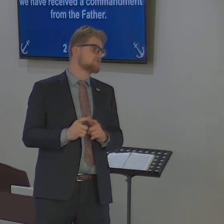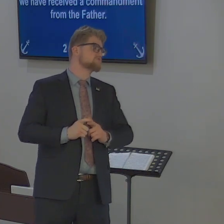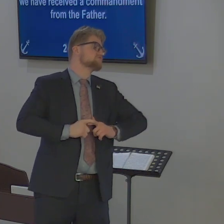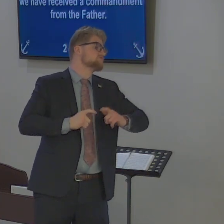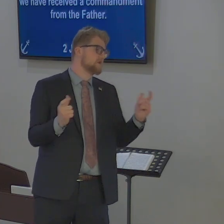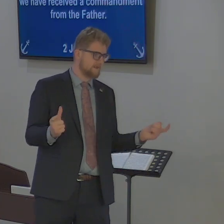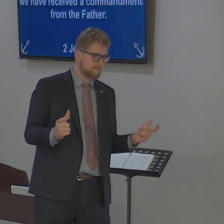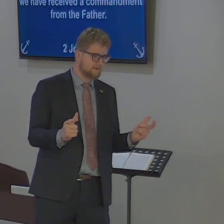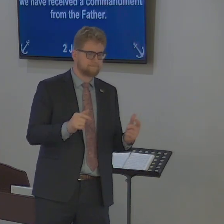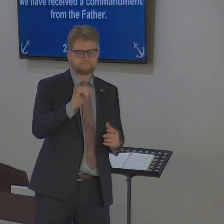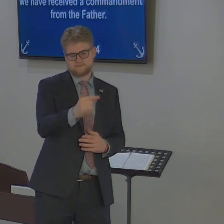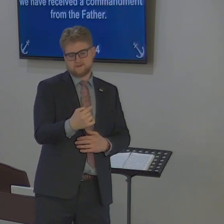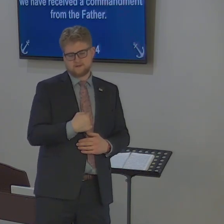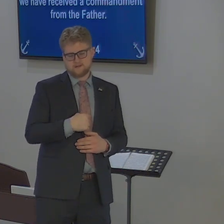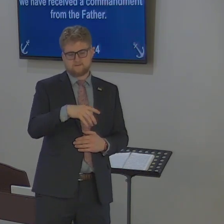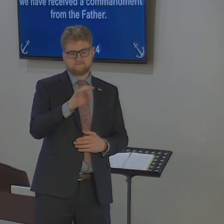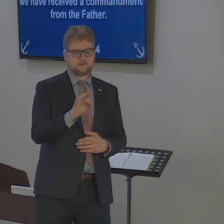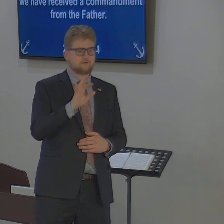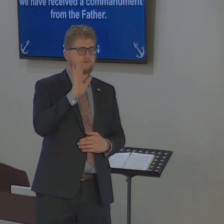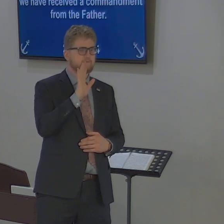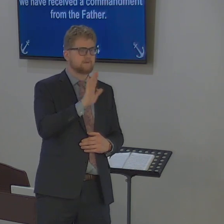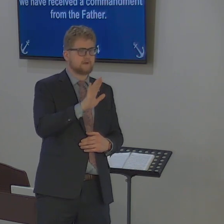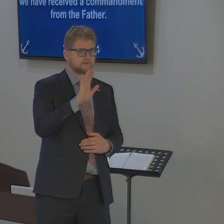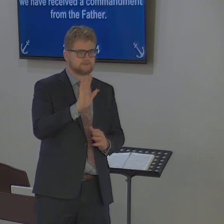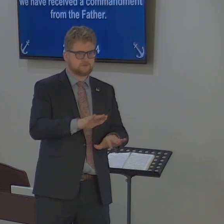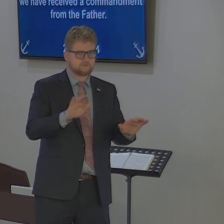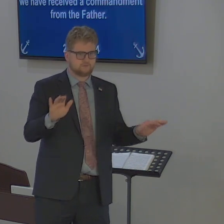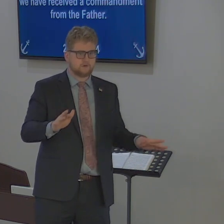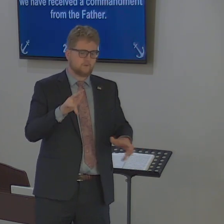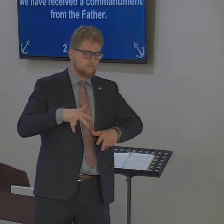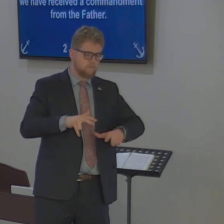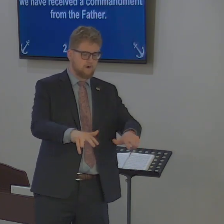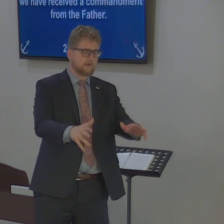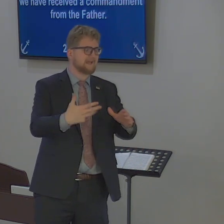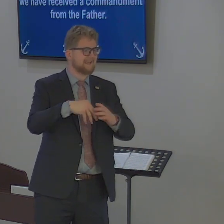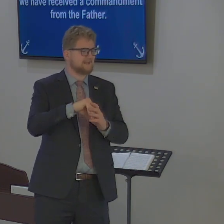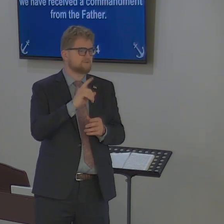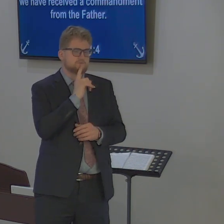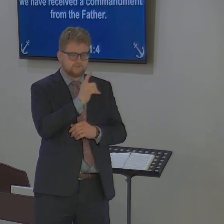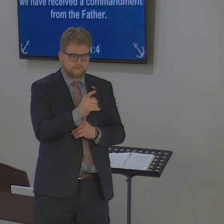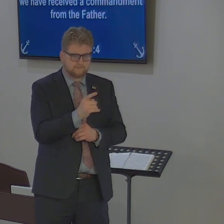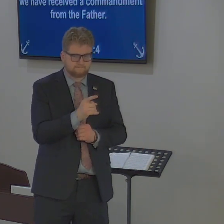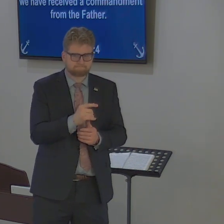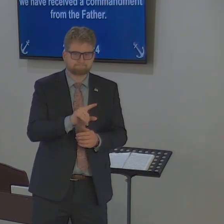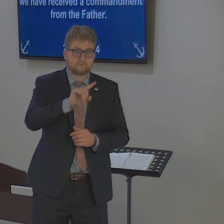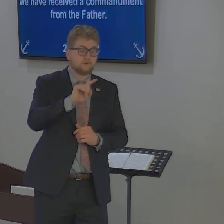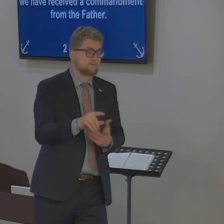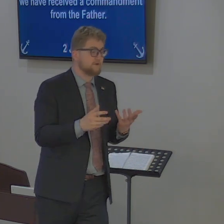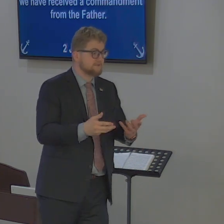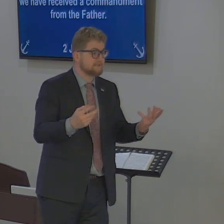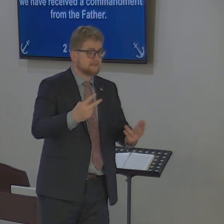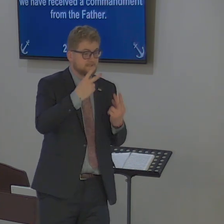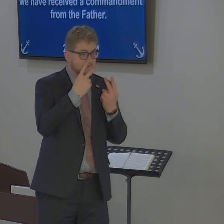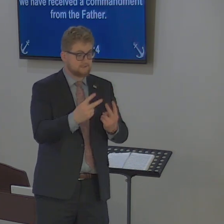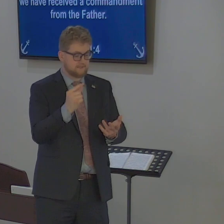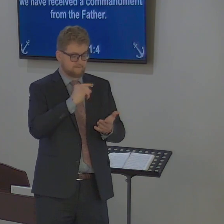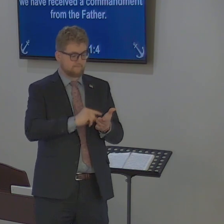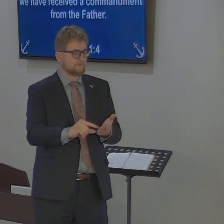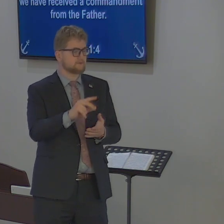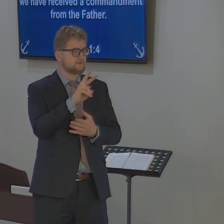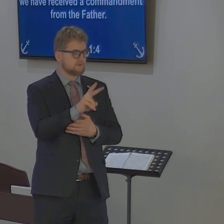I rejoiced greatly that I found of thy children walking in truth. Walking in truth. So the first thing we see in verse 2 is that we do